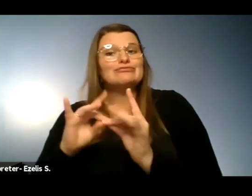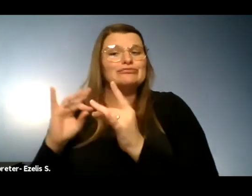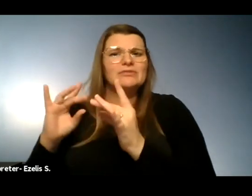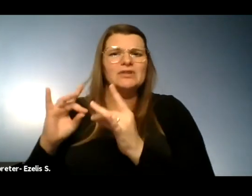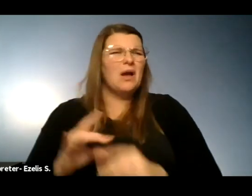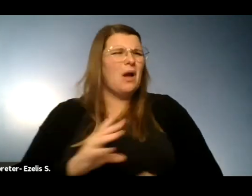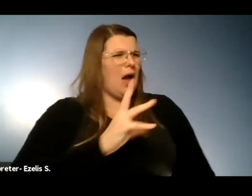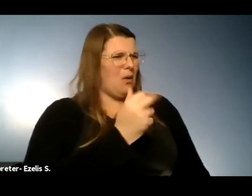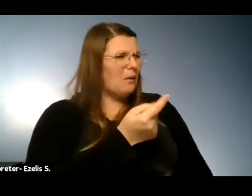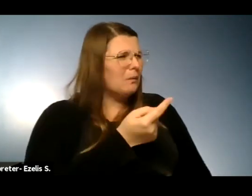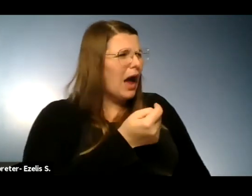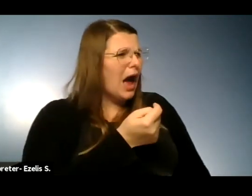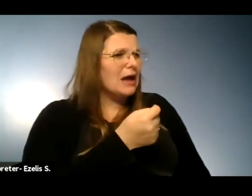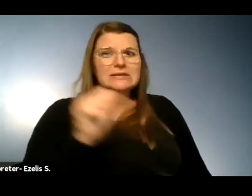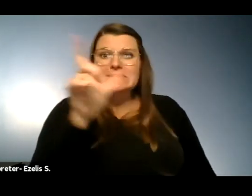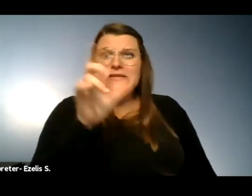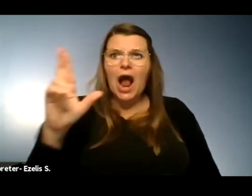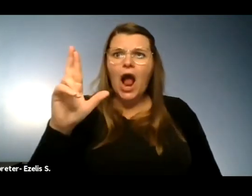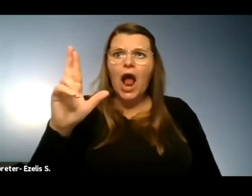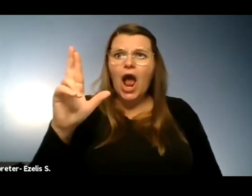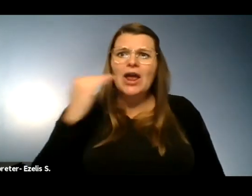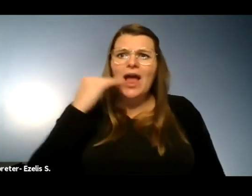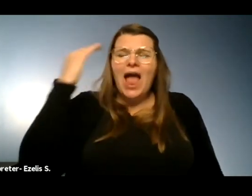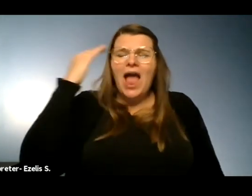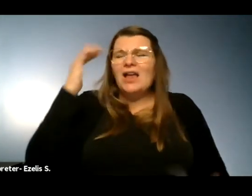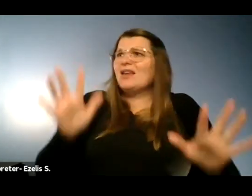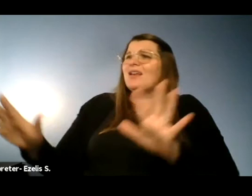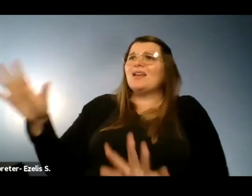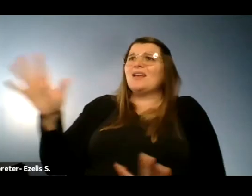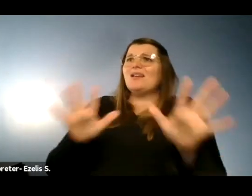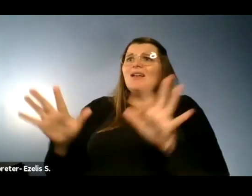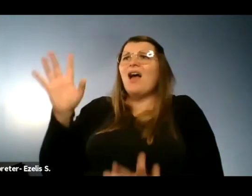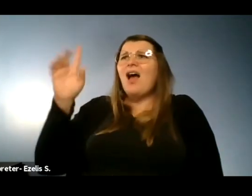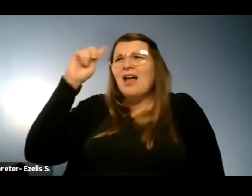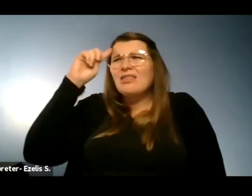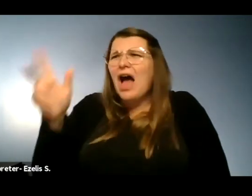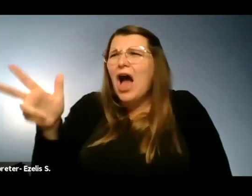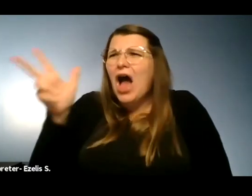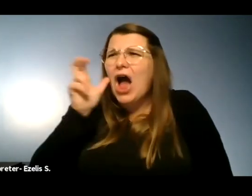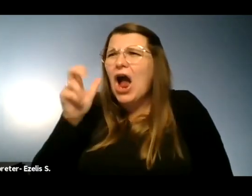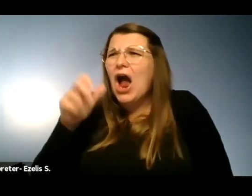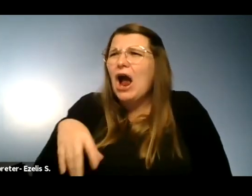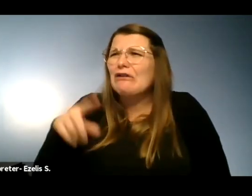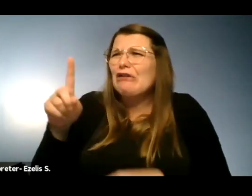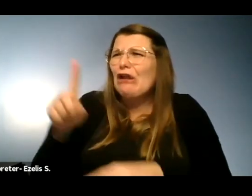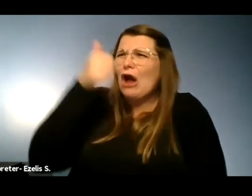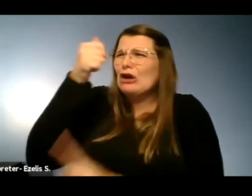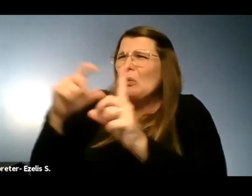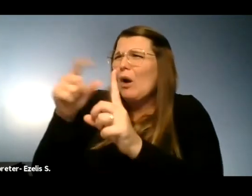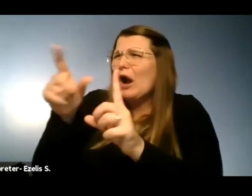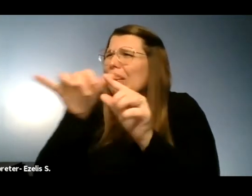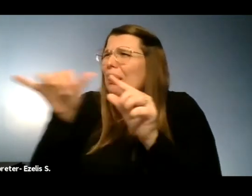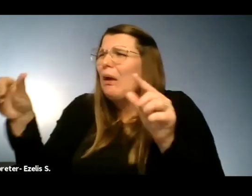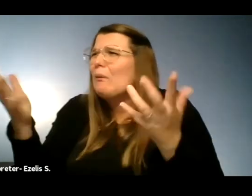Huh? Skyler's head was spinning. He thought he just heard the longest word in the world, but what was it?